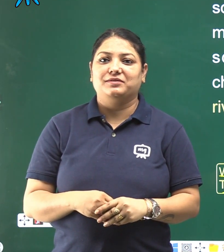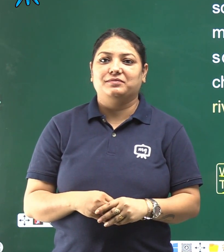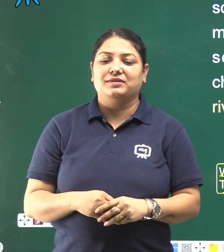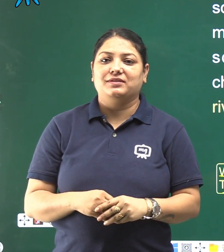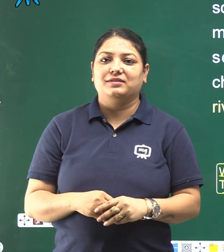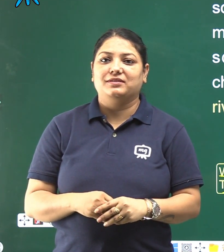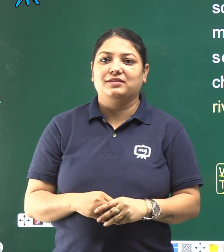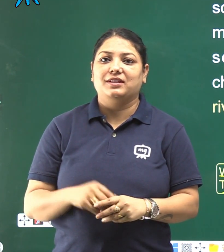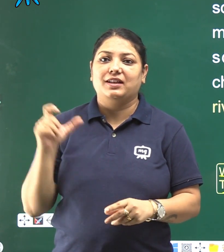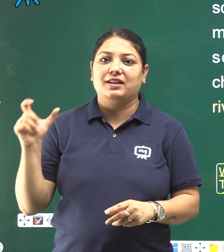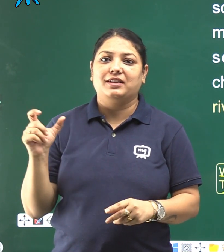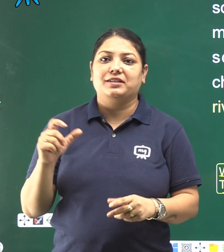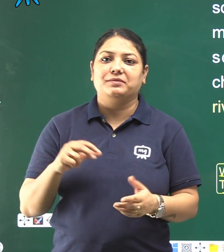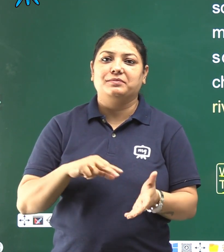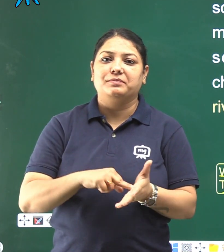It means virod.